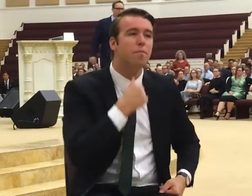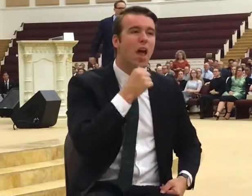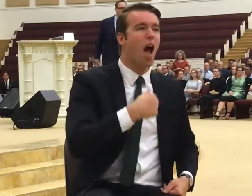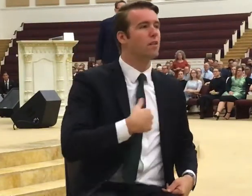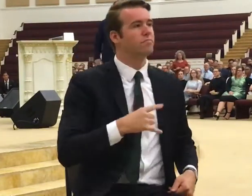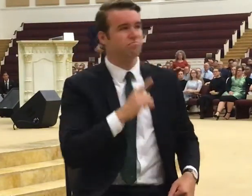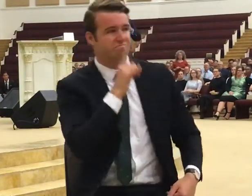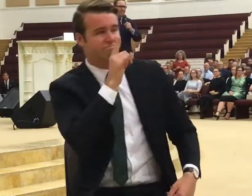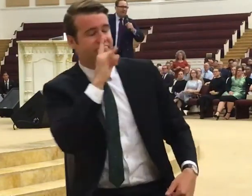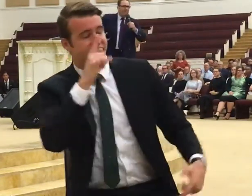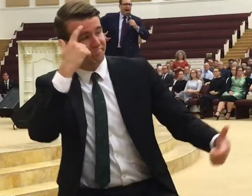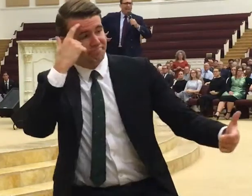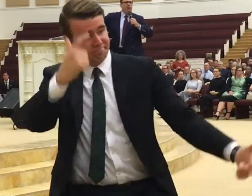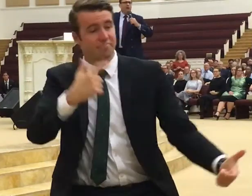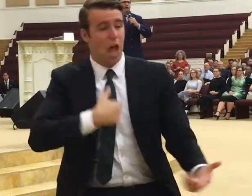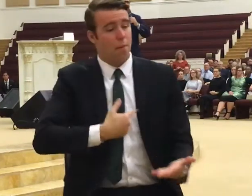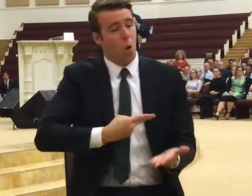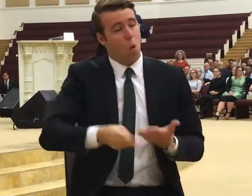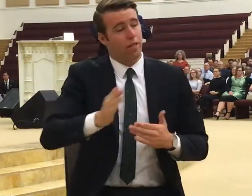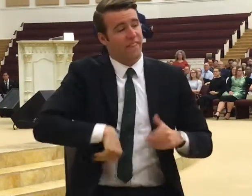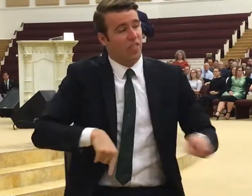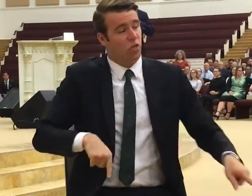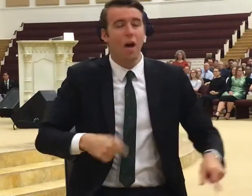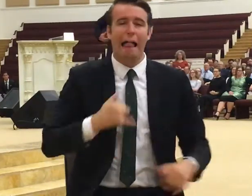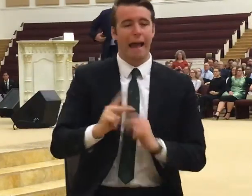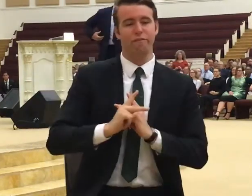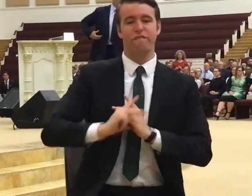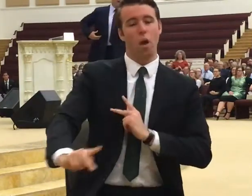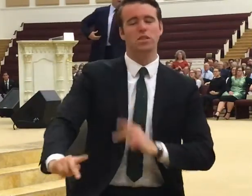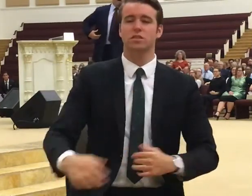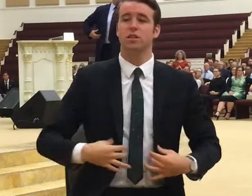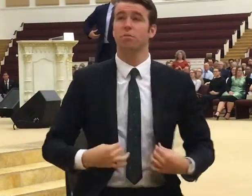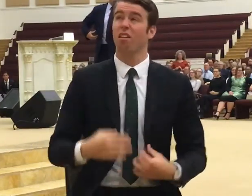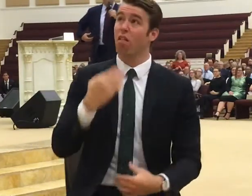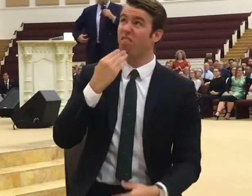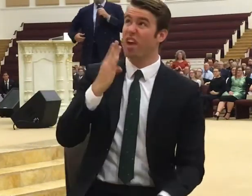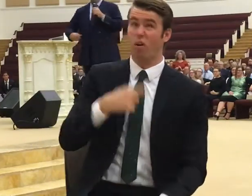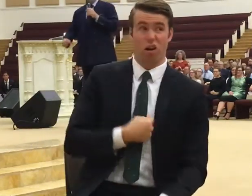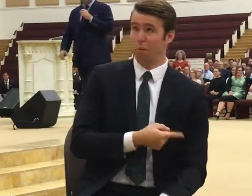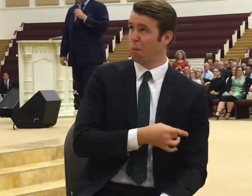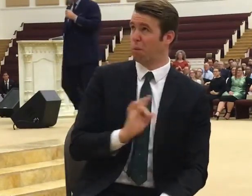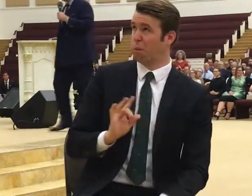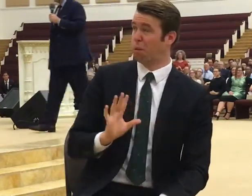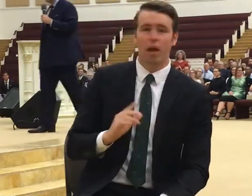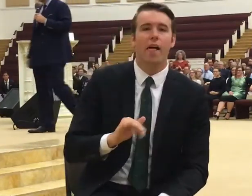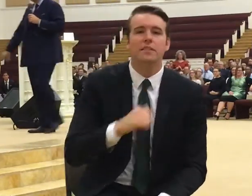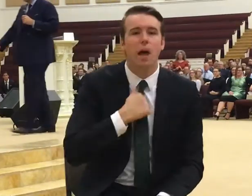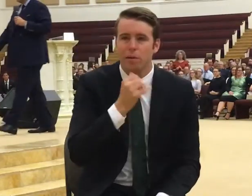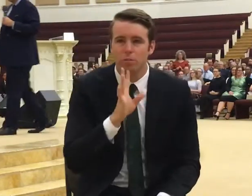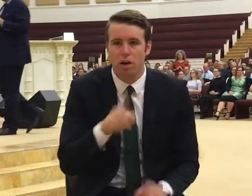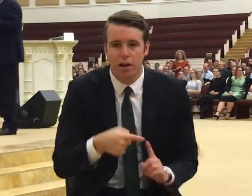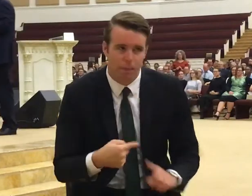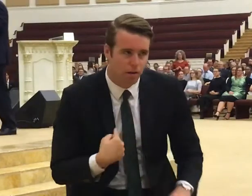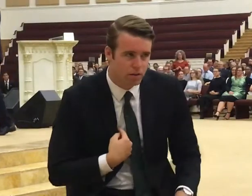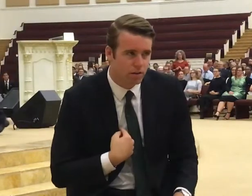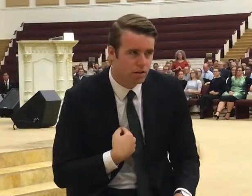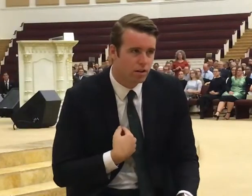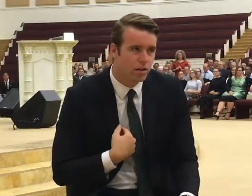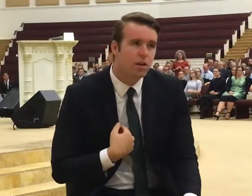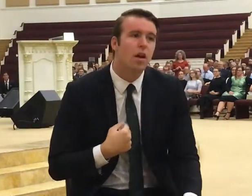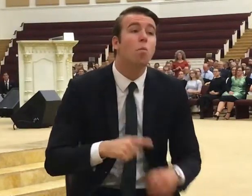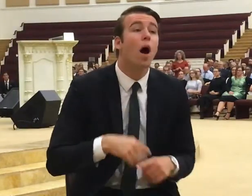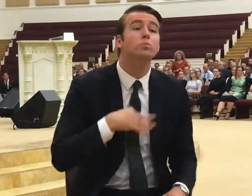Where you're walking around with your big family Bible like the Pharisees stand on the corner saying, "Thank God I'm not like that." No, that's not what I'm talking about.